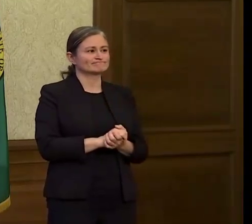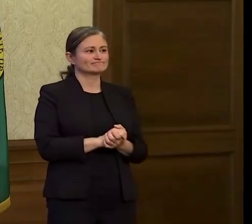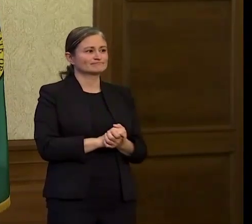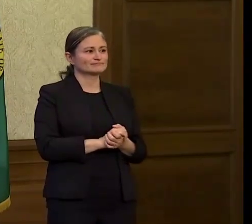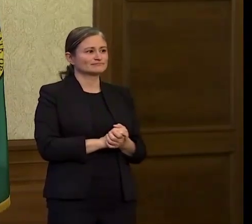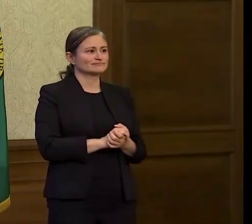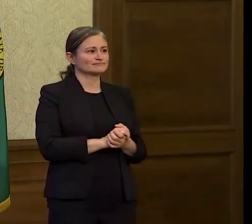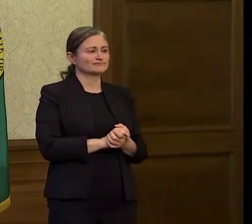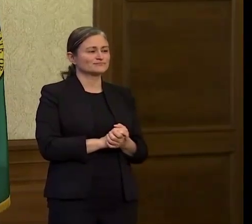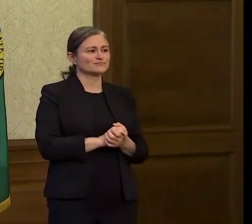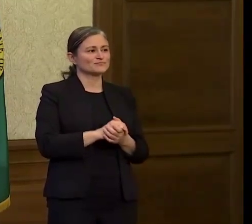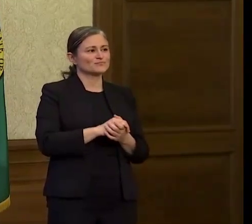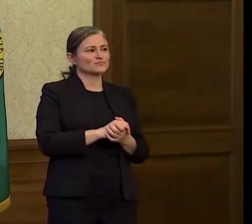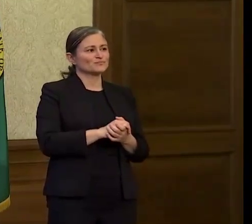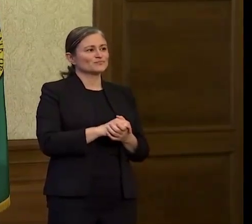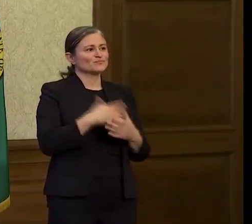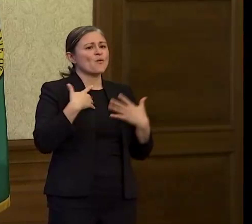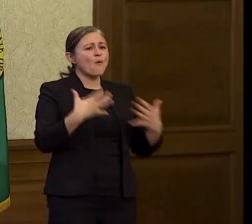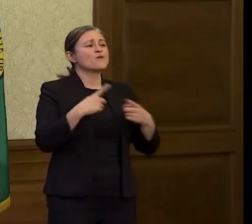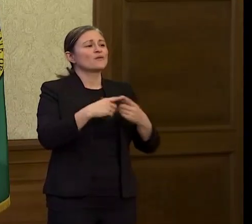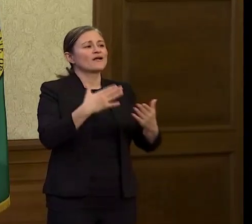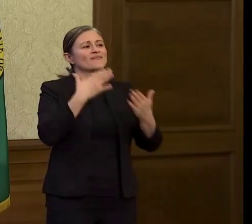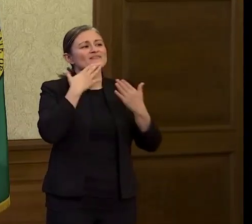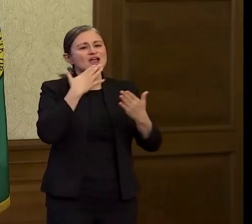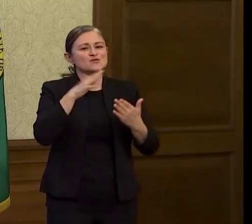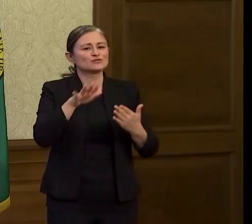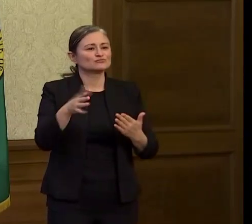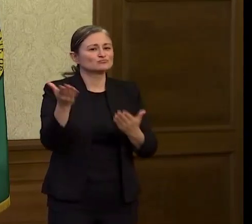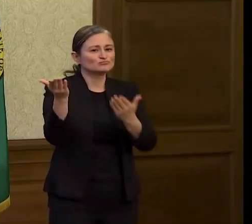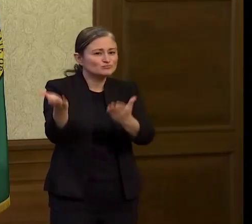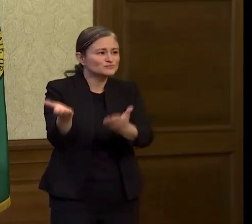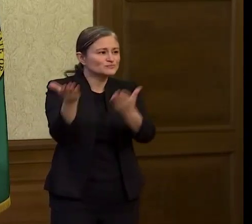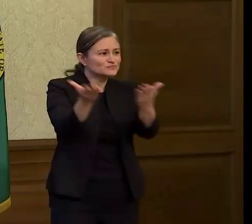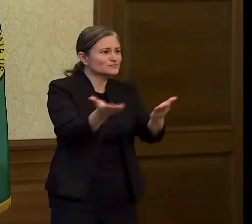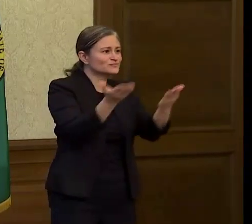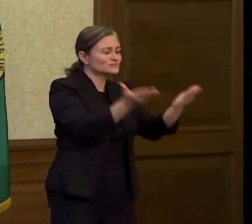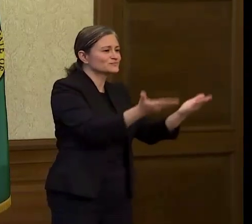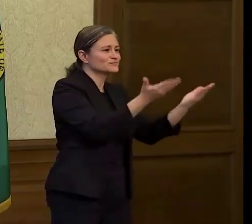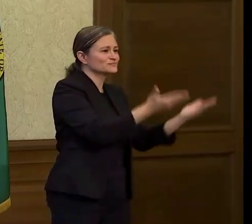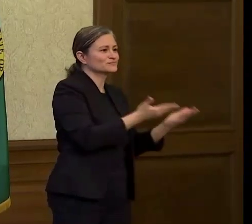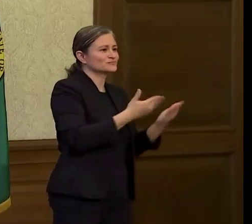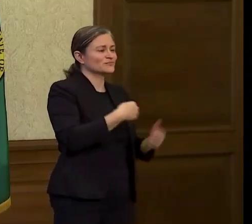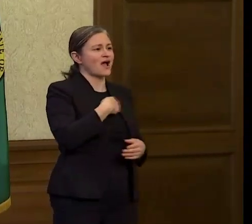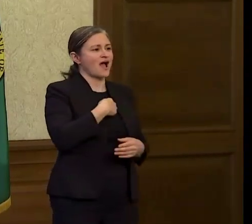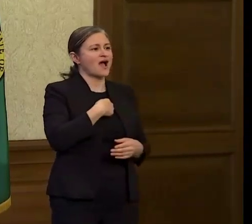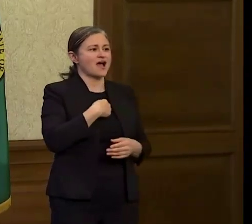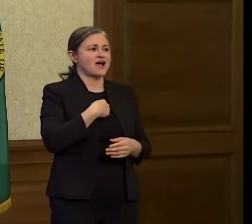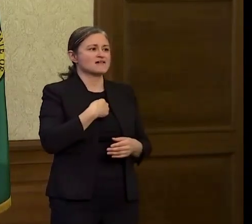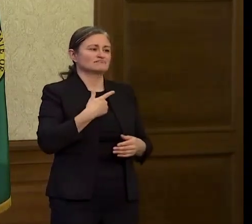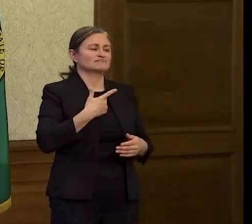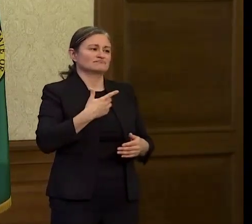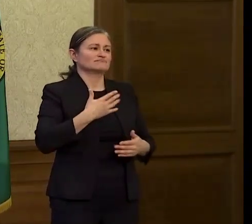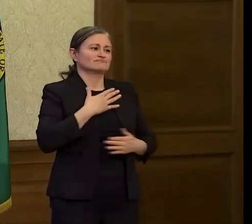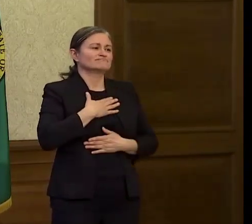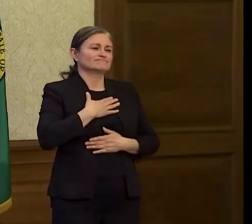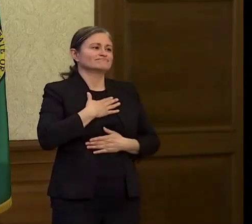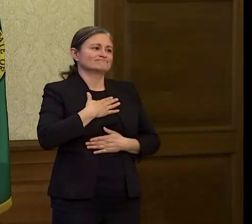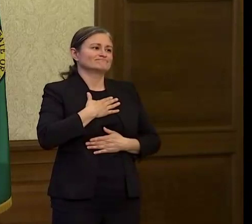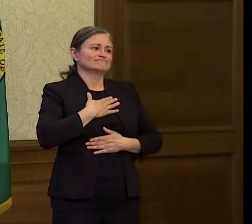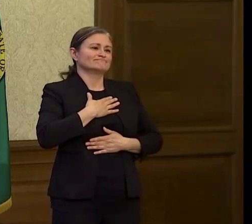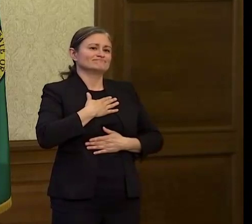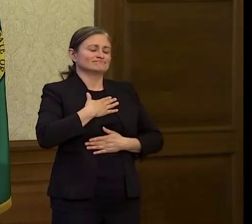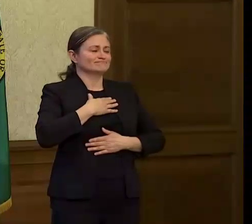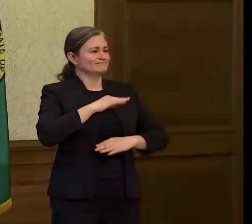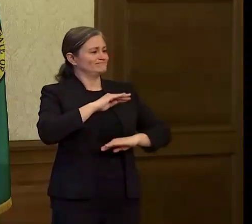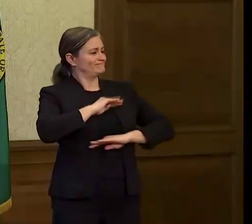I just want to thank everyone. I am so pleased at the response of Washingtonians.